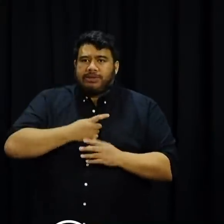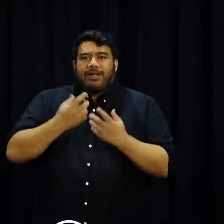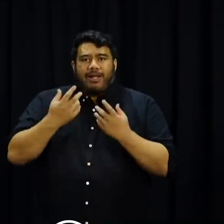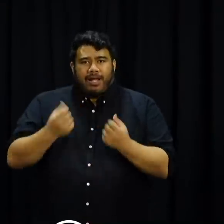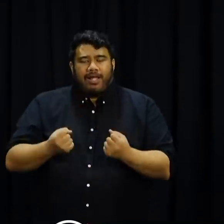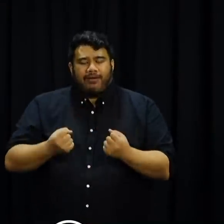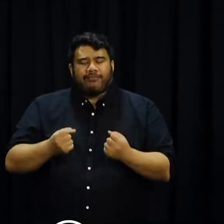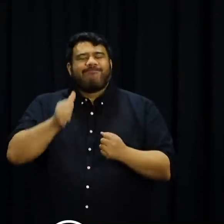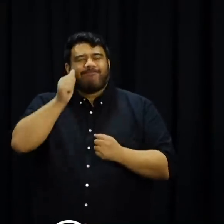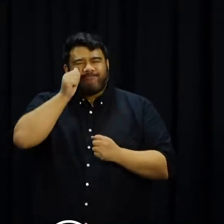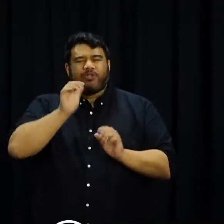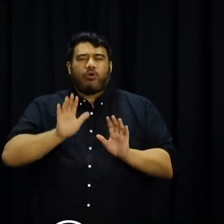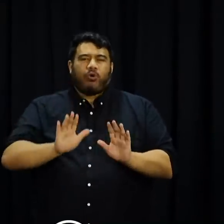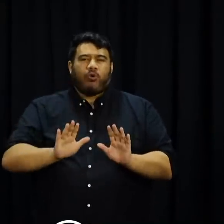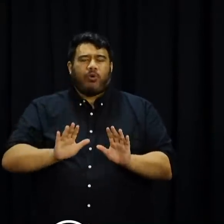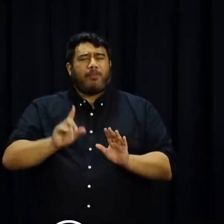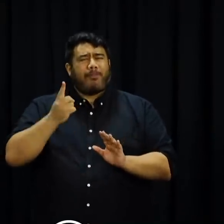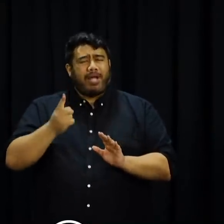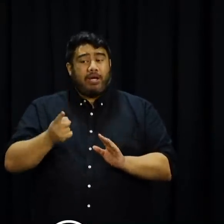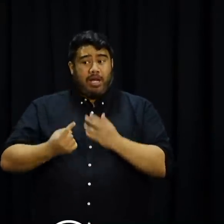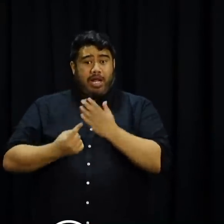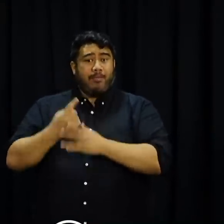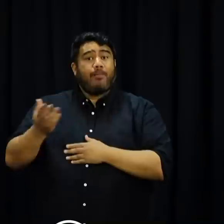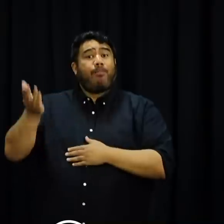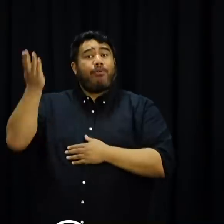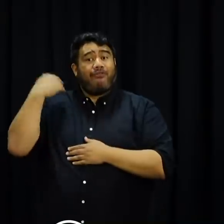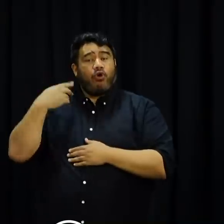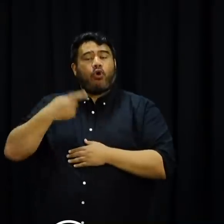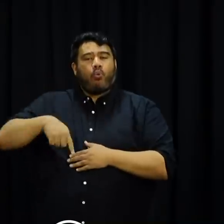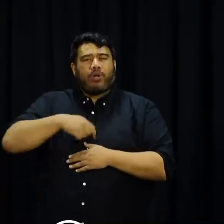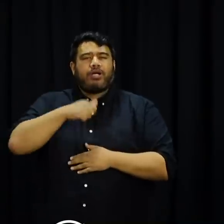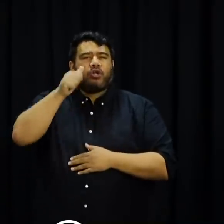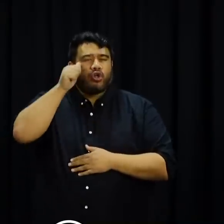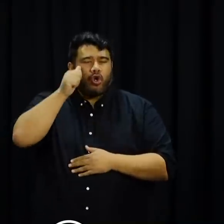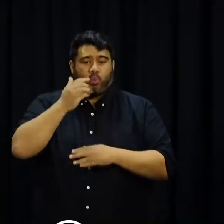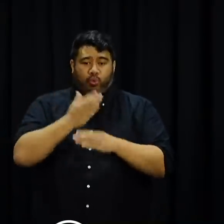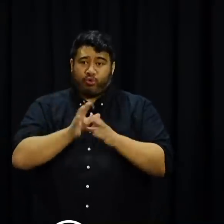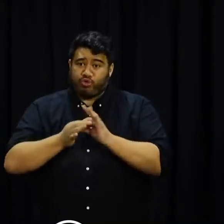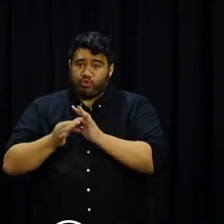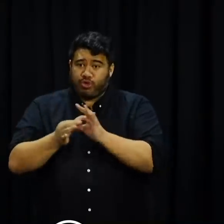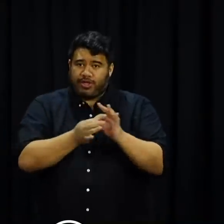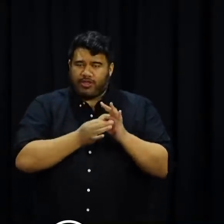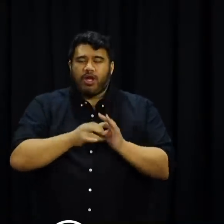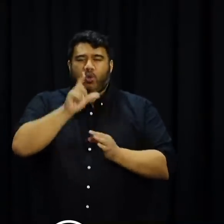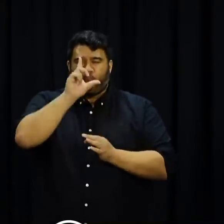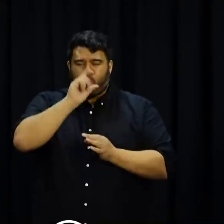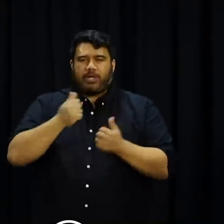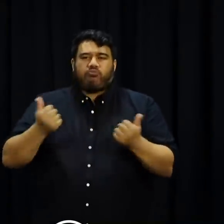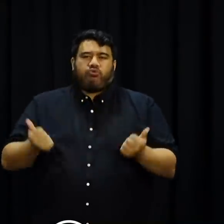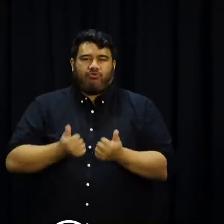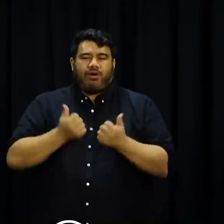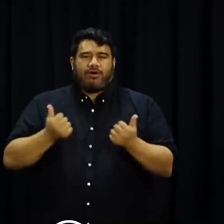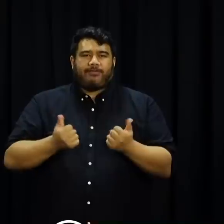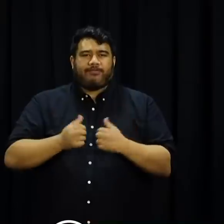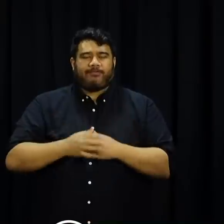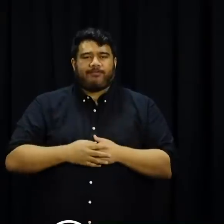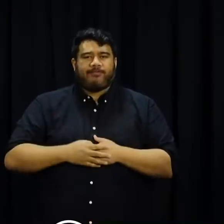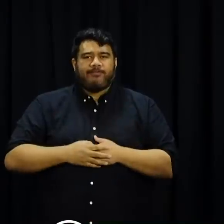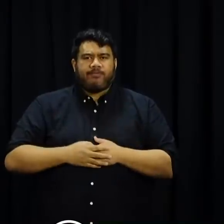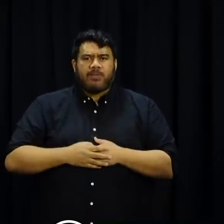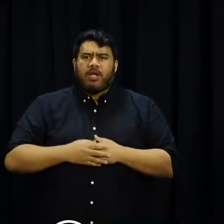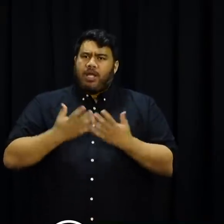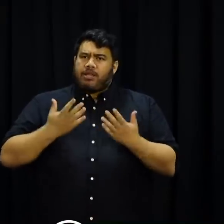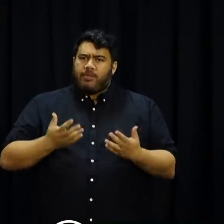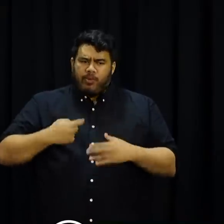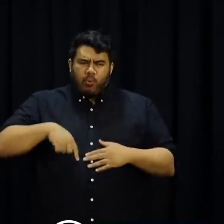us. We have been here before. We can get through it if we work together. We are working hard to put together the pieces of the puzzle